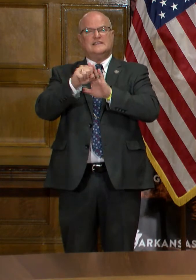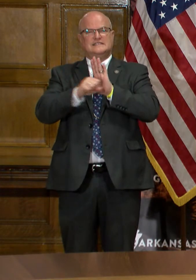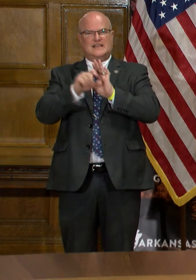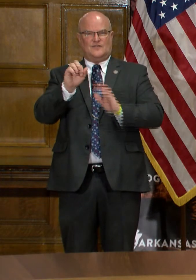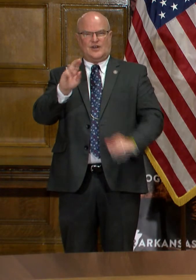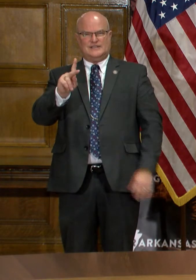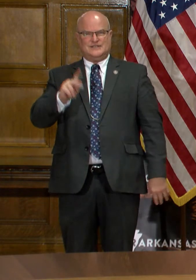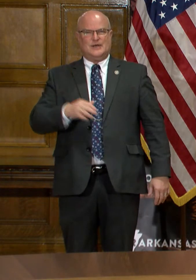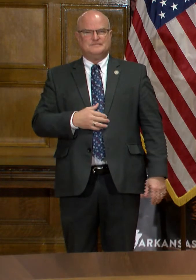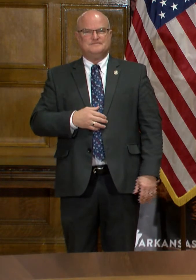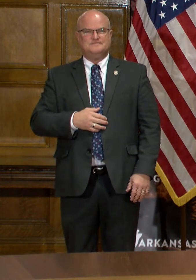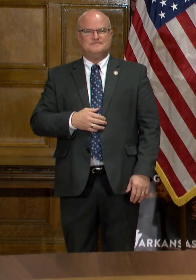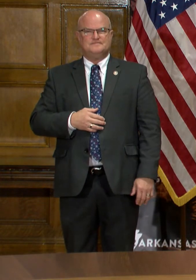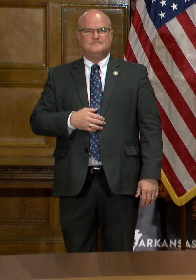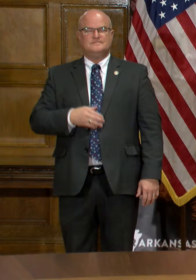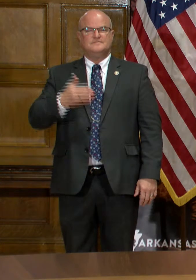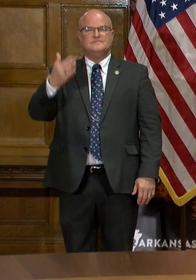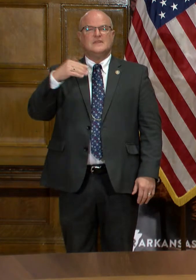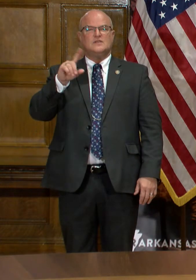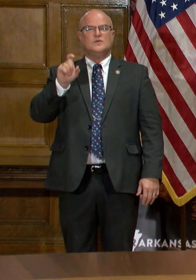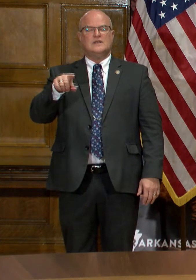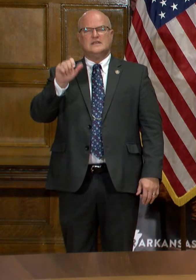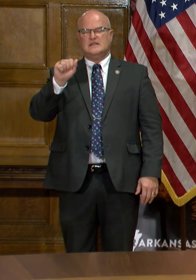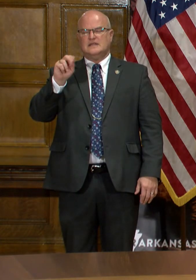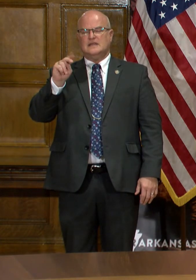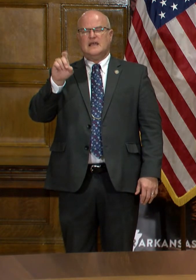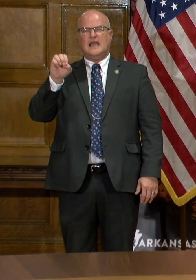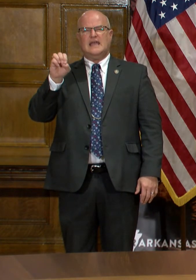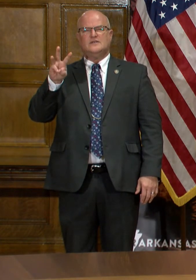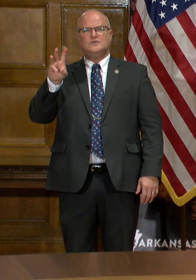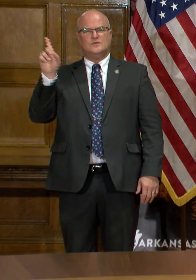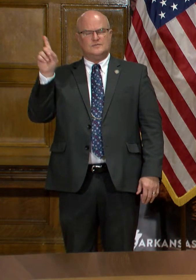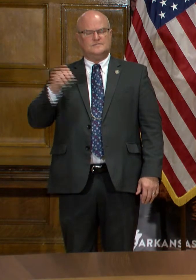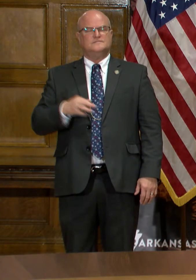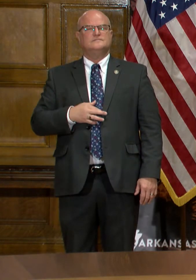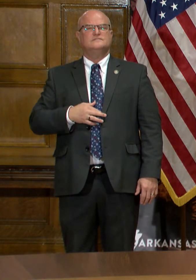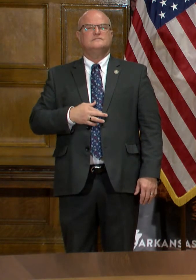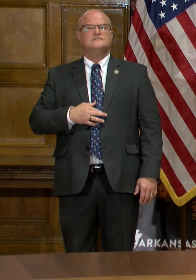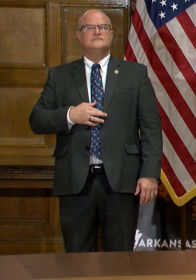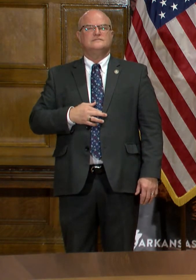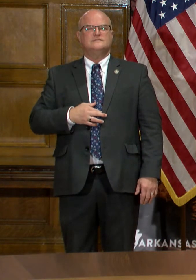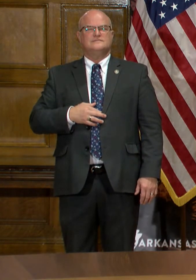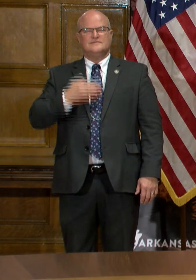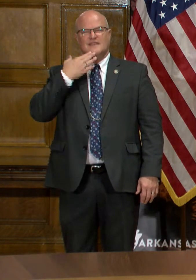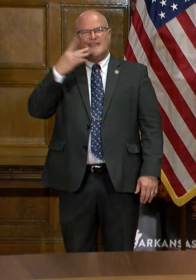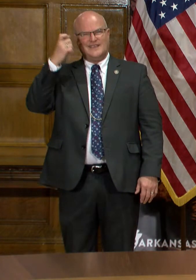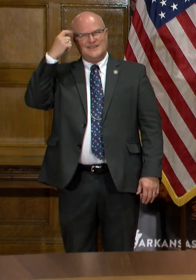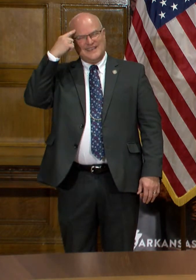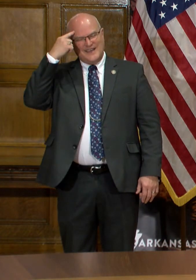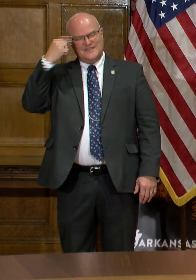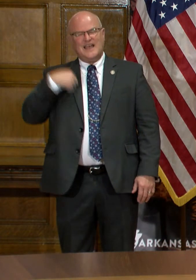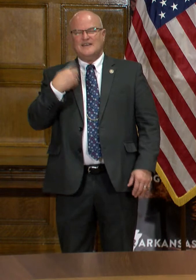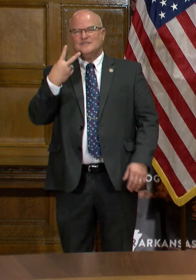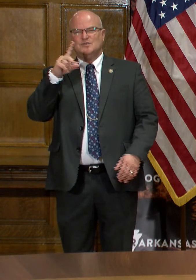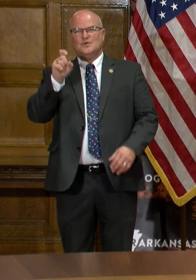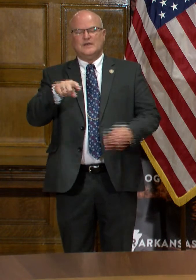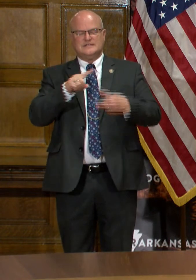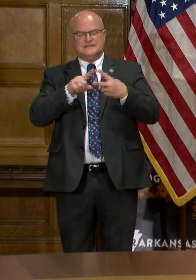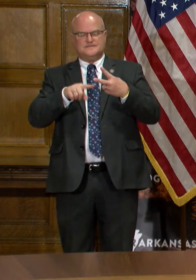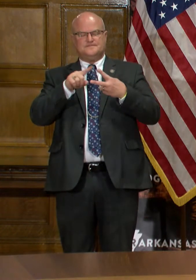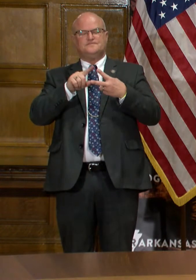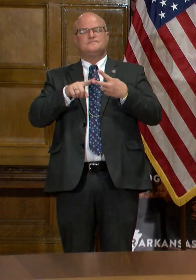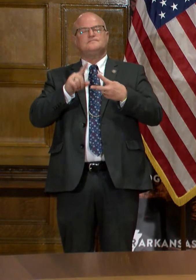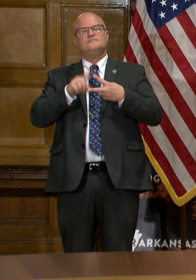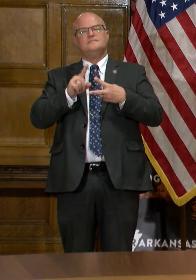Arkansas. Next question. Andrew, I heard you. Yeah, thank you, Governor. I had two questions for